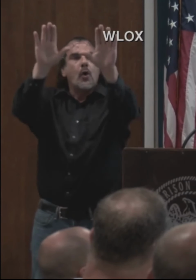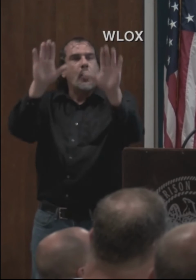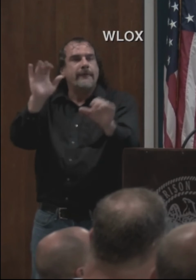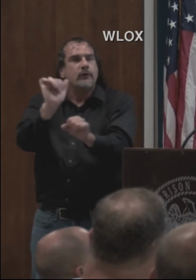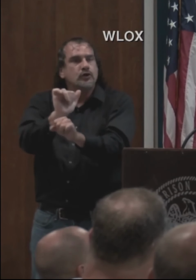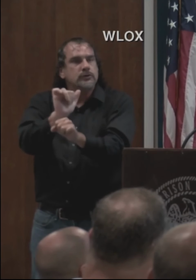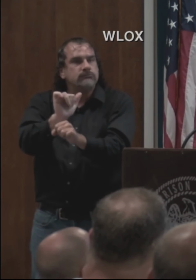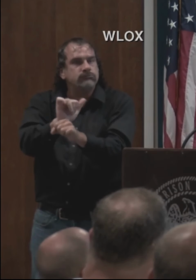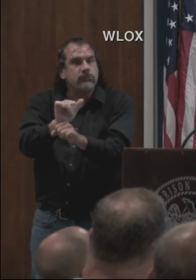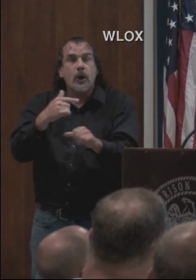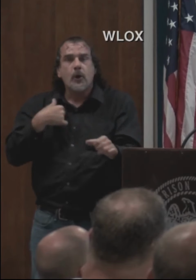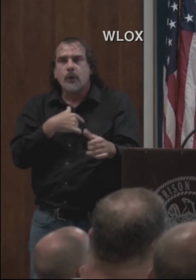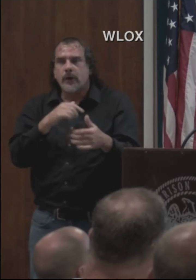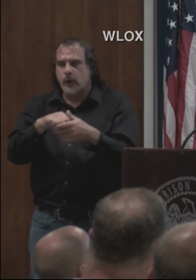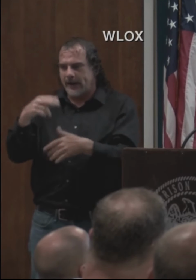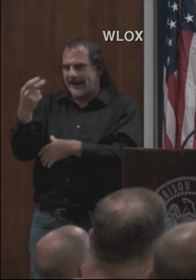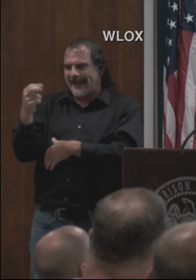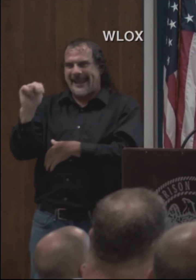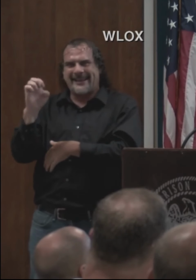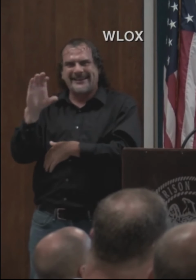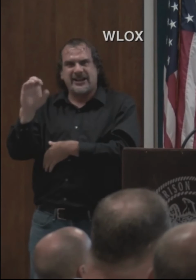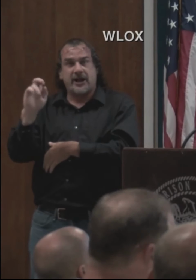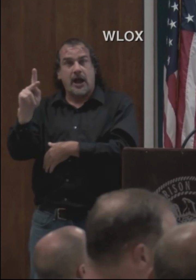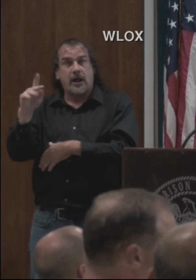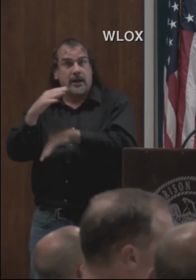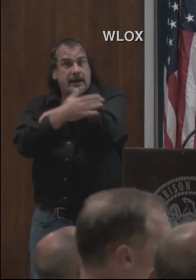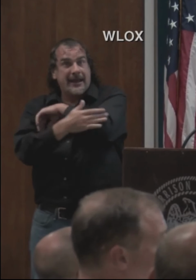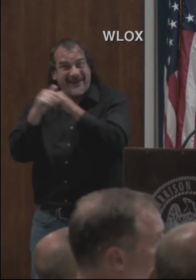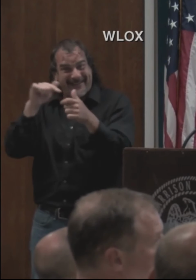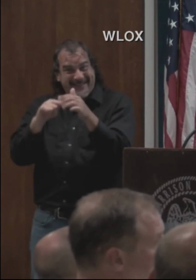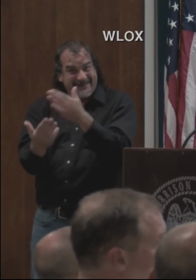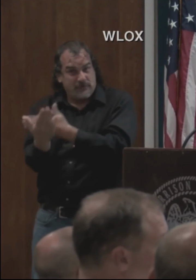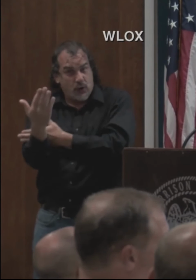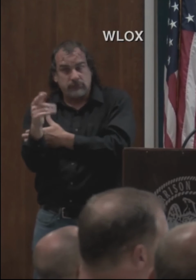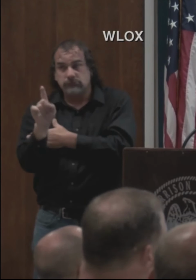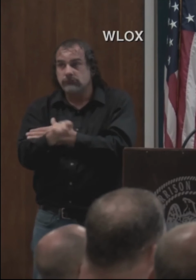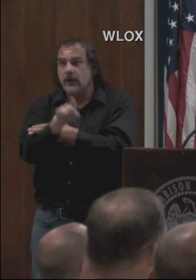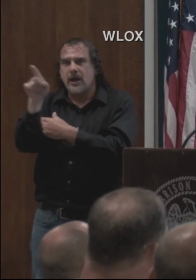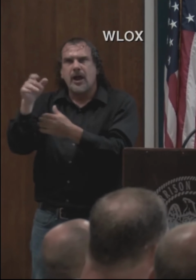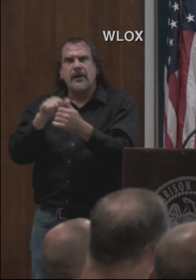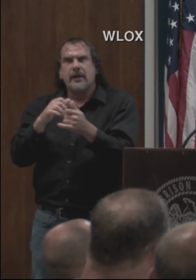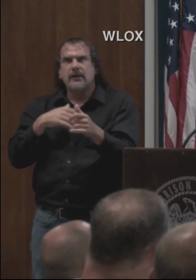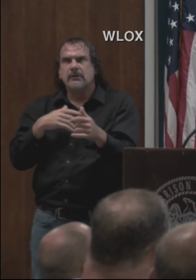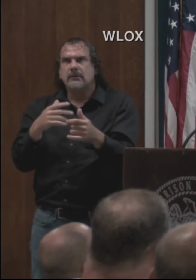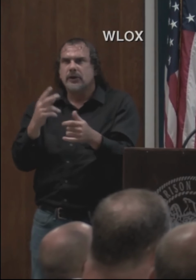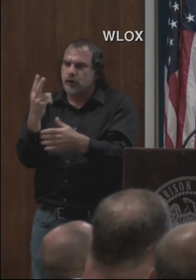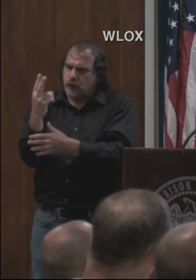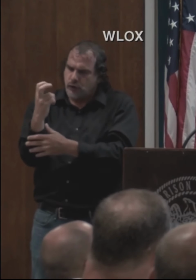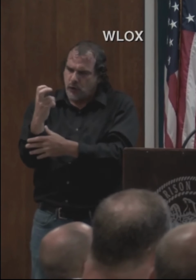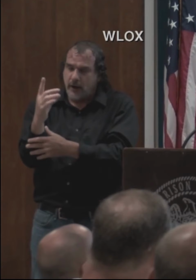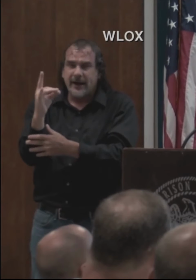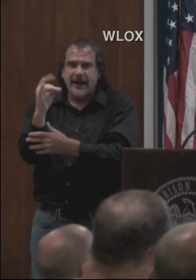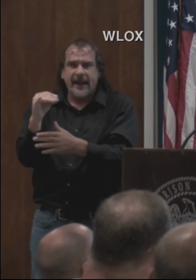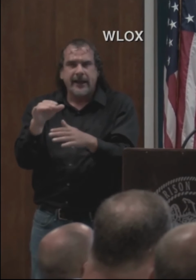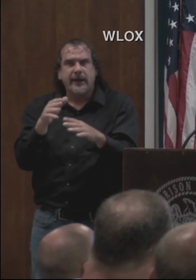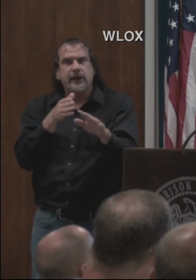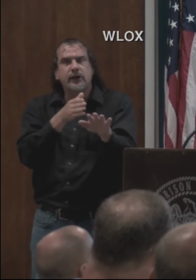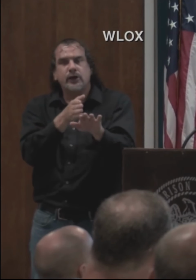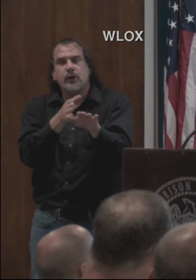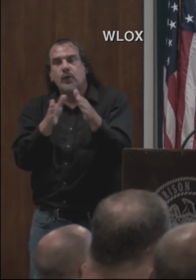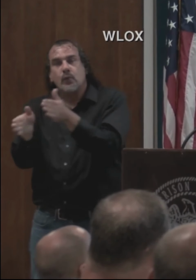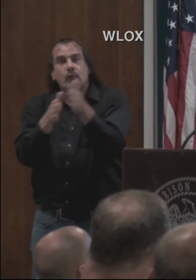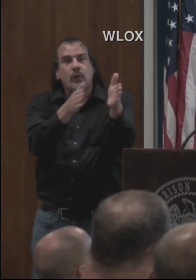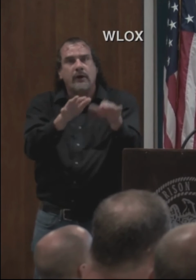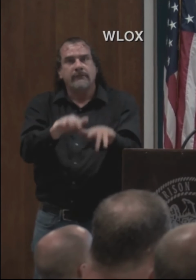We were in Hancock County this morning, which had over 280 streets that had been